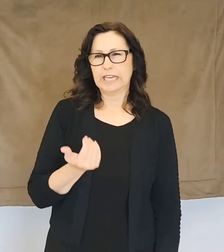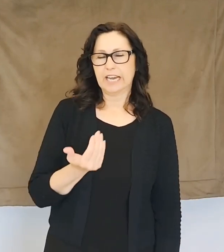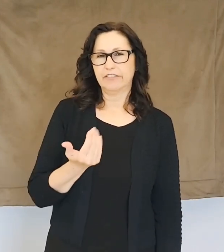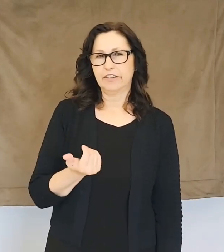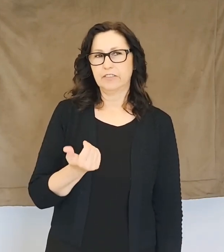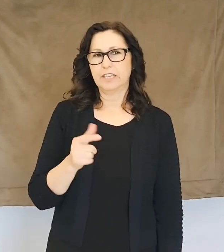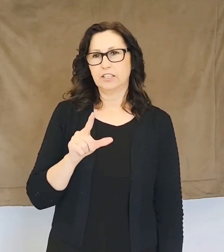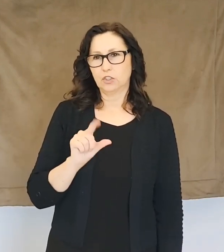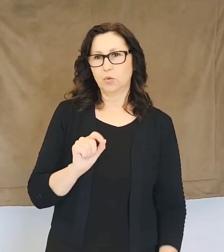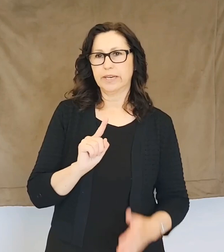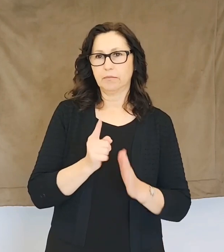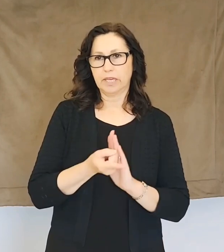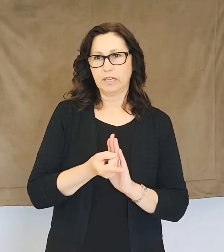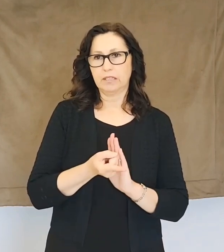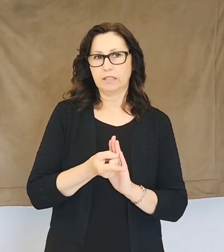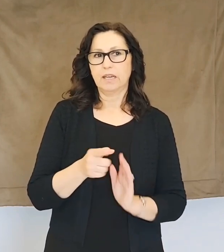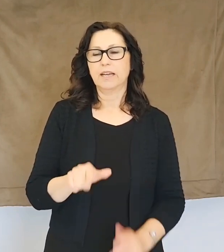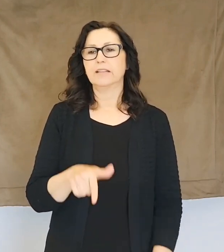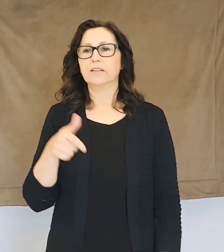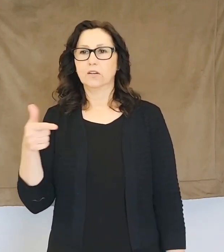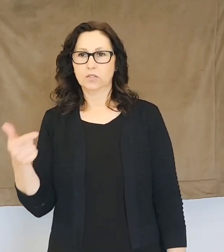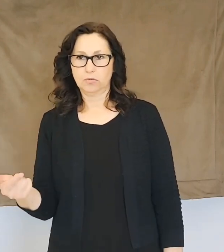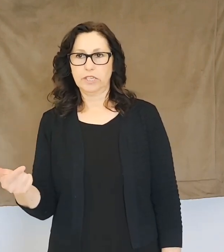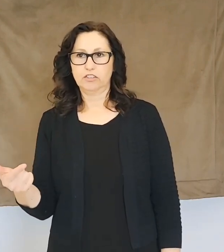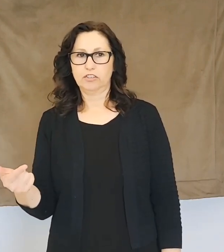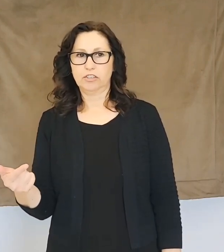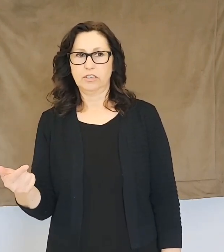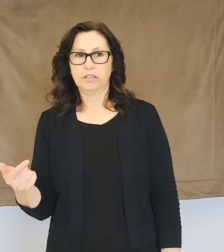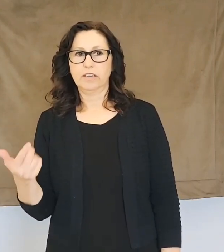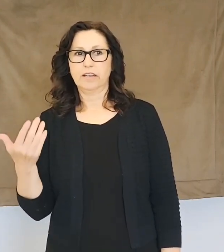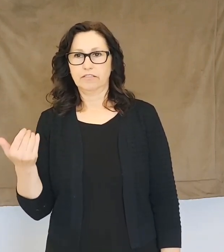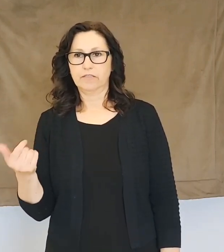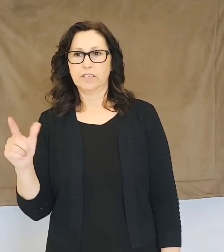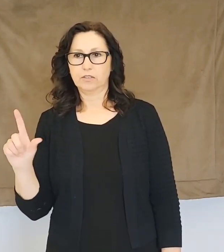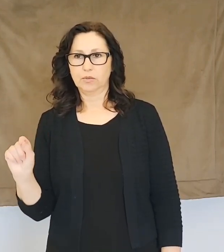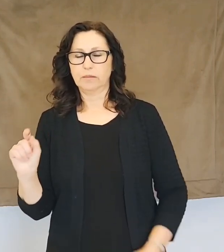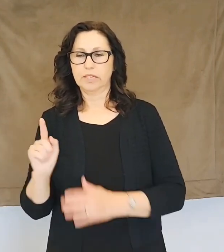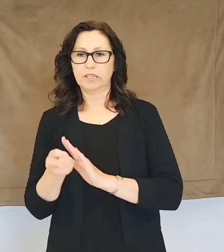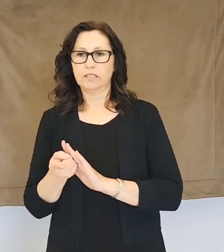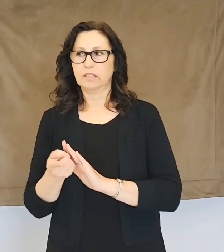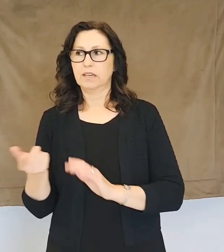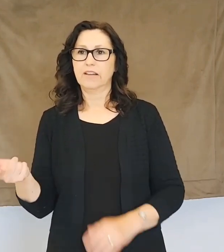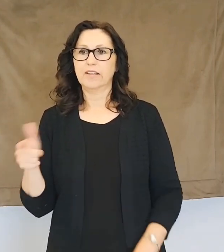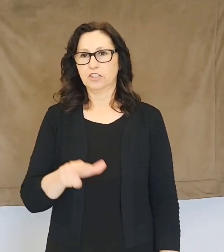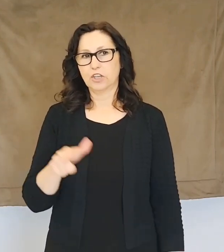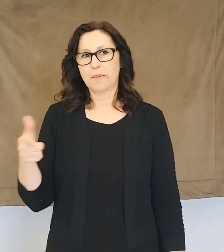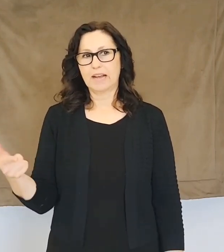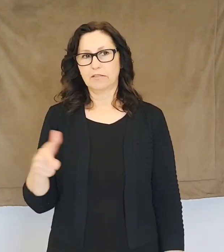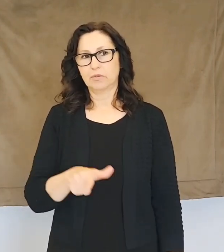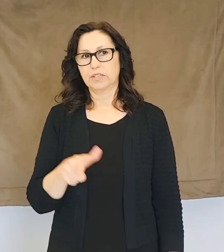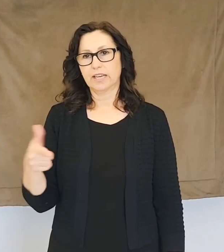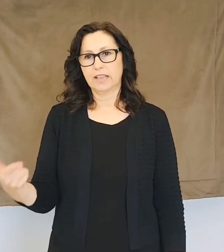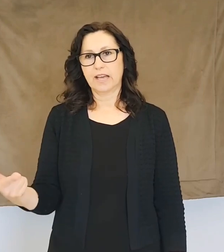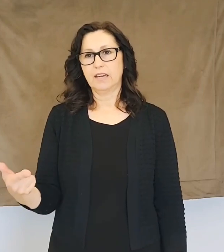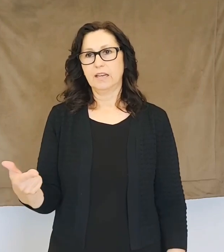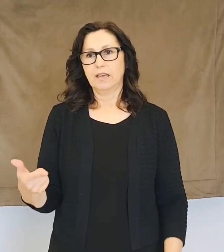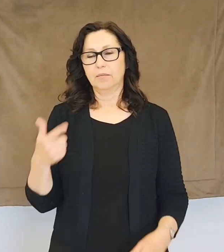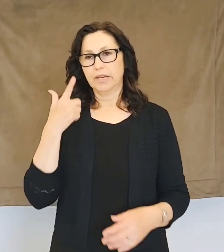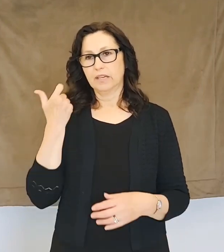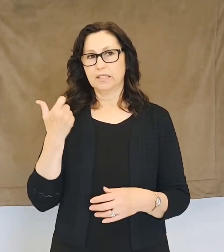like 15 to 20 minutes, and then they'll switch in 15 to 20 minutes, and they just go back and forth like that, because